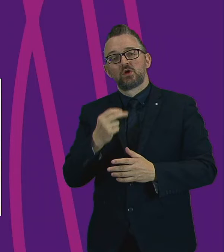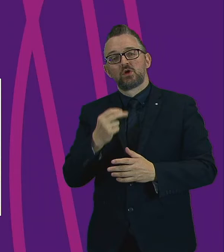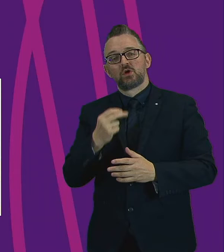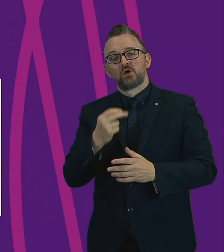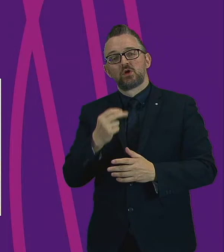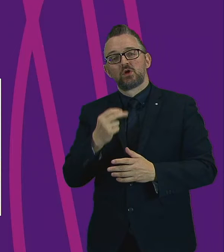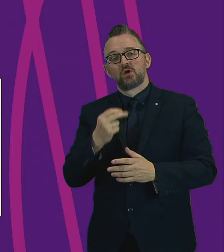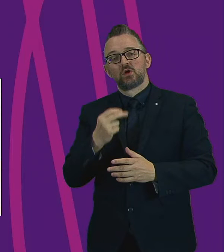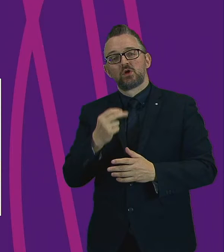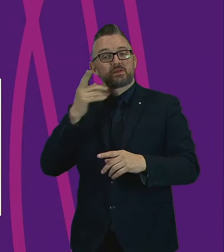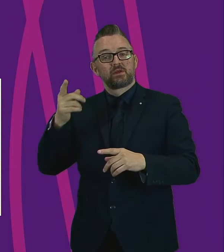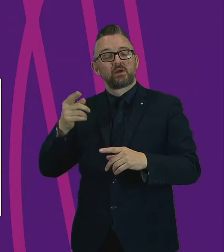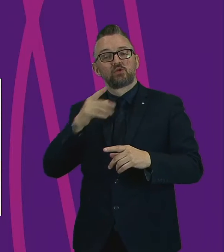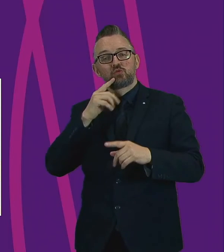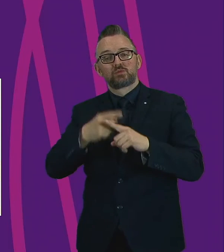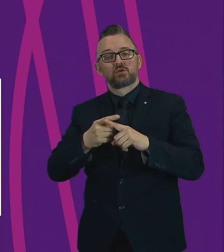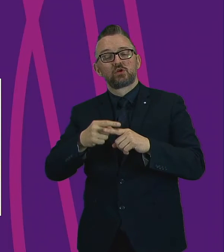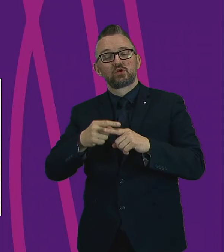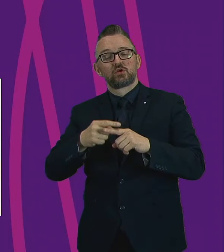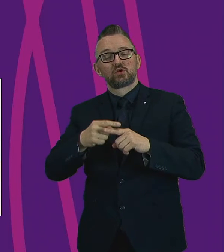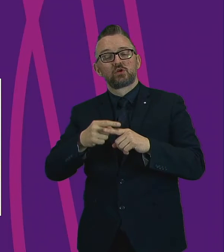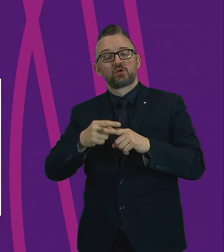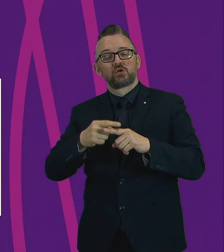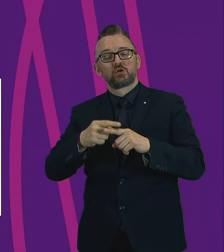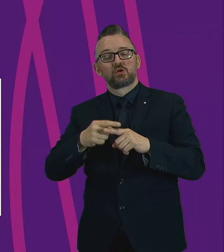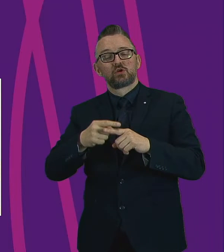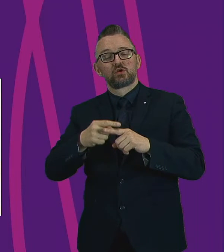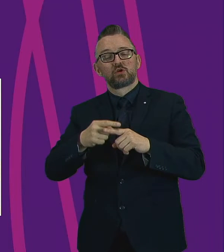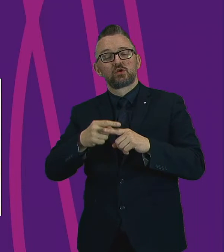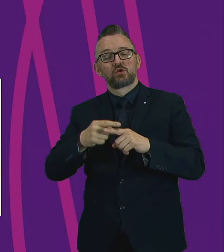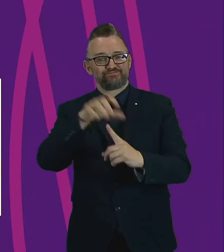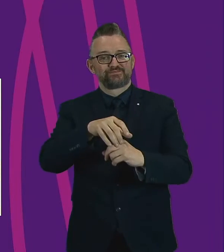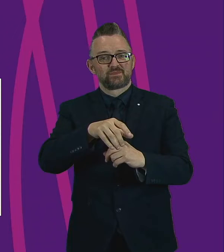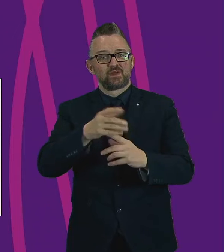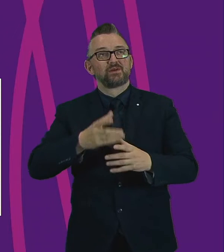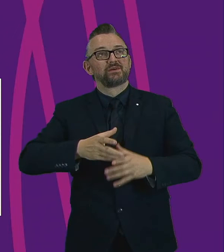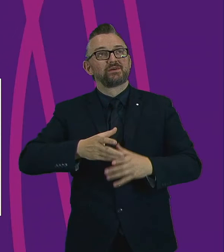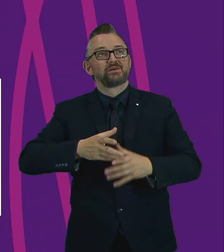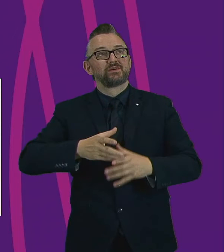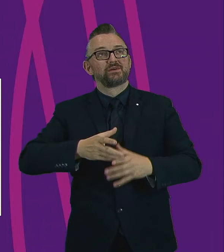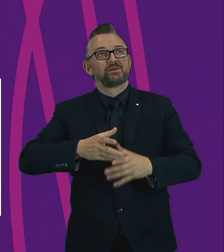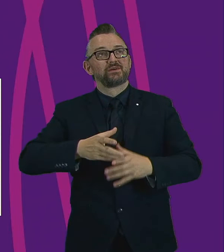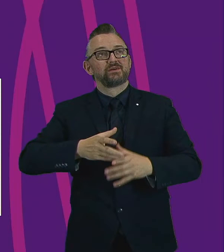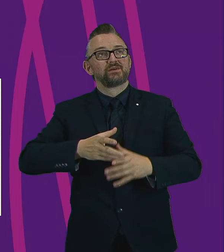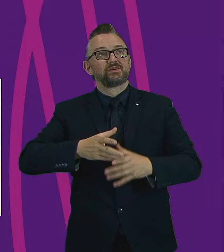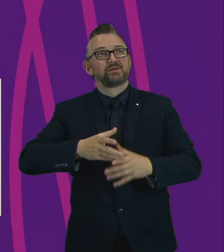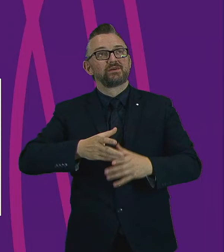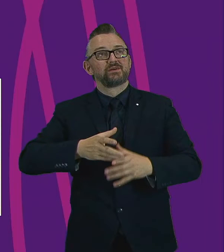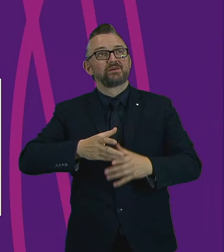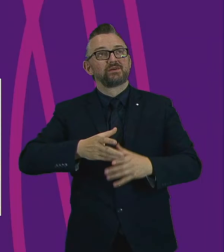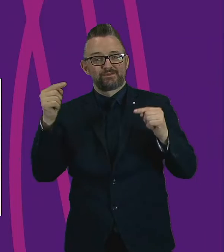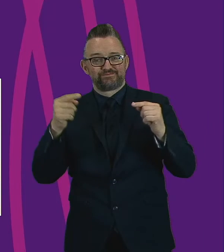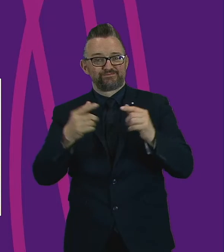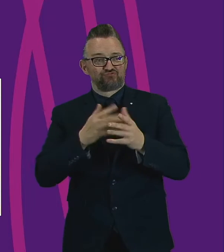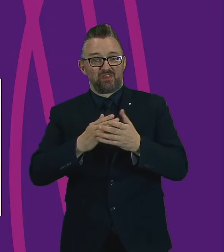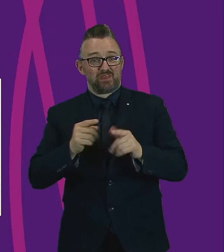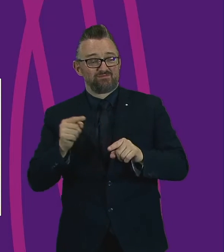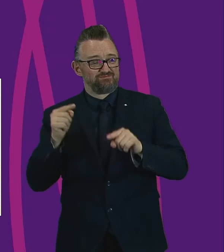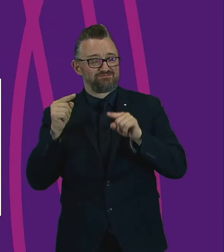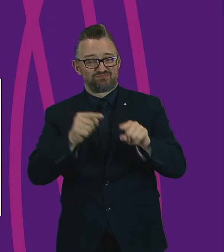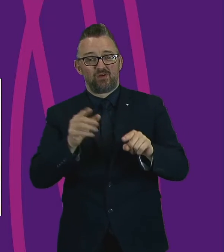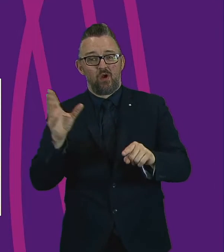of a Soviet-era memorial in Tallinn was the trigger for an electronic attack on every public institution